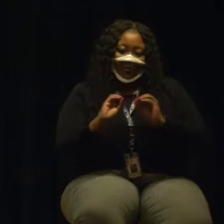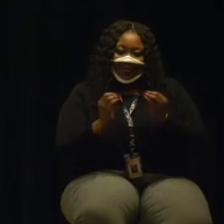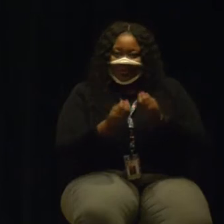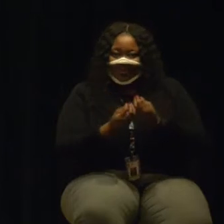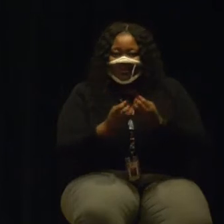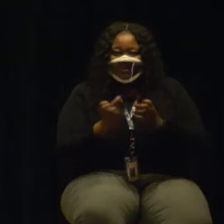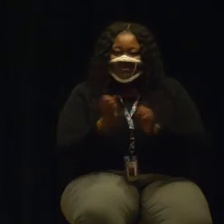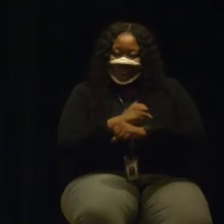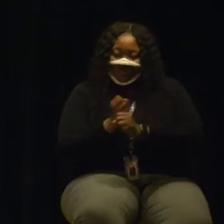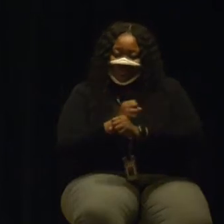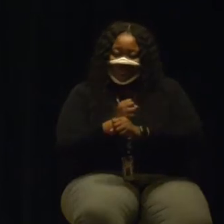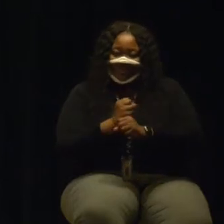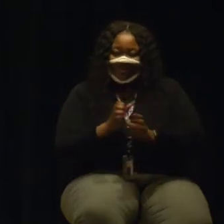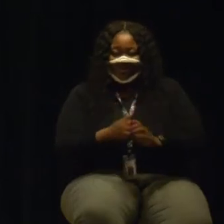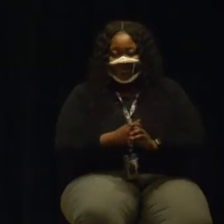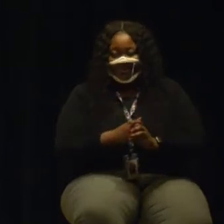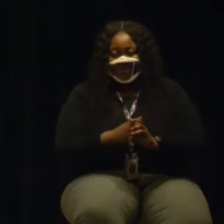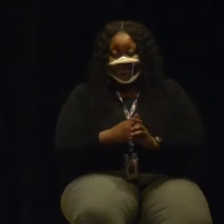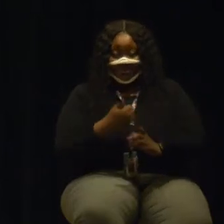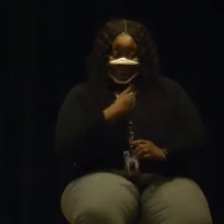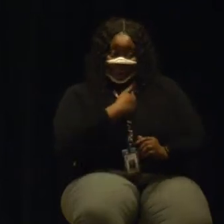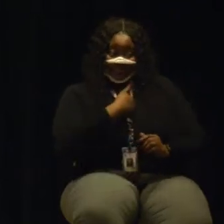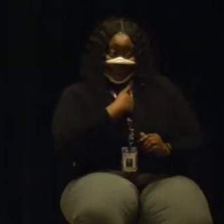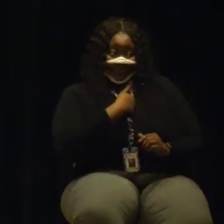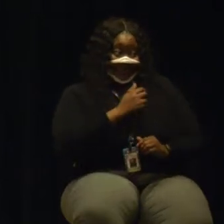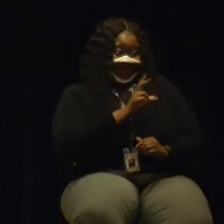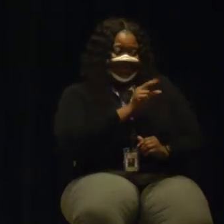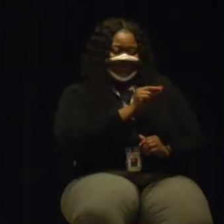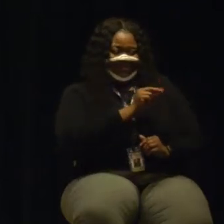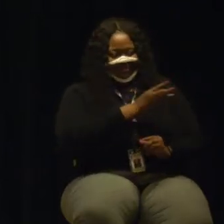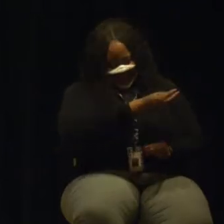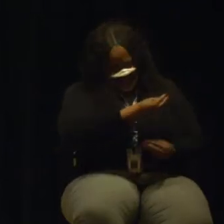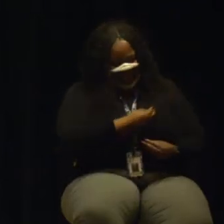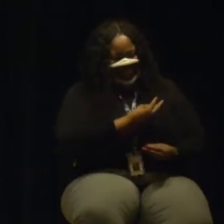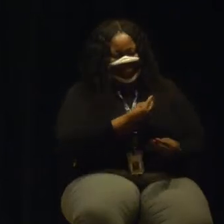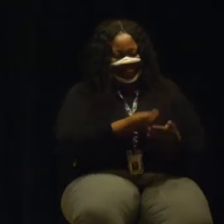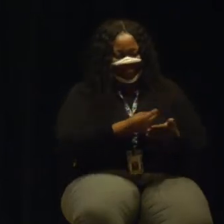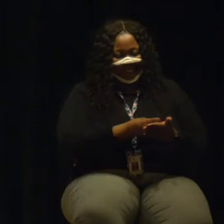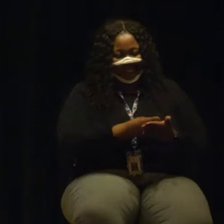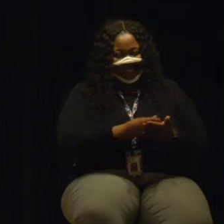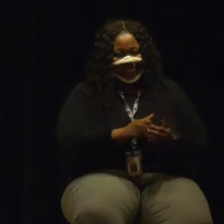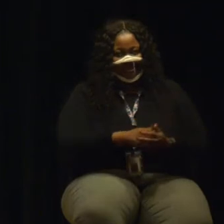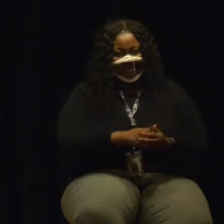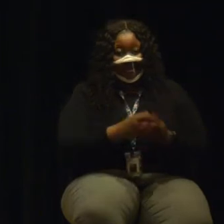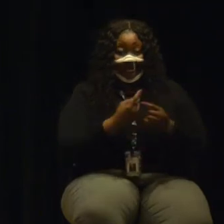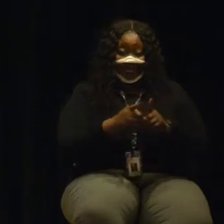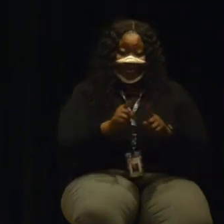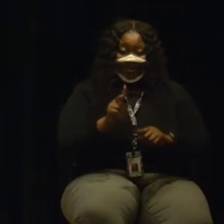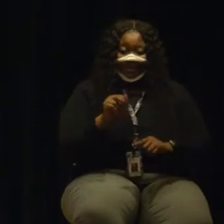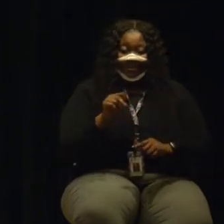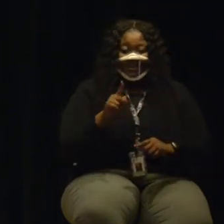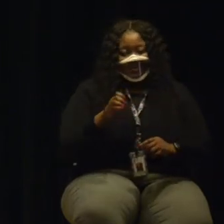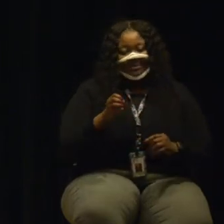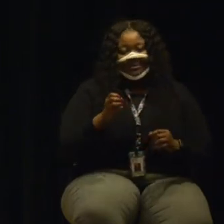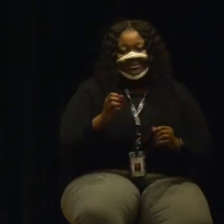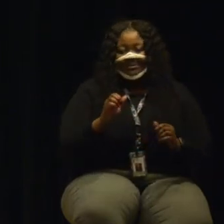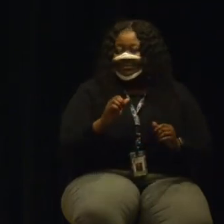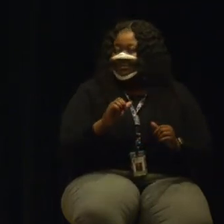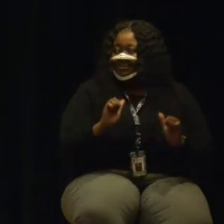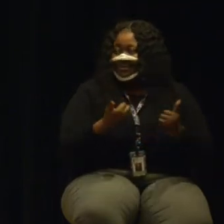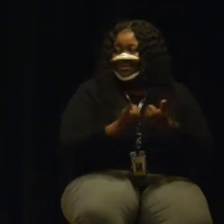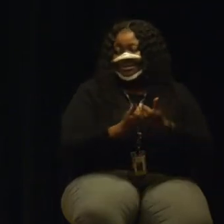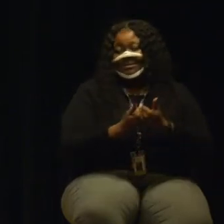I'd have been like, give me my $90 million. I'm not gonna lie to you. I don't want to tell no lies, but like, you know, it's complicated. It wasn't complicated because, like, then it came